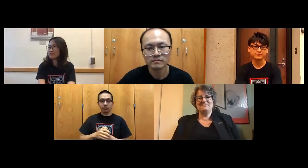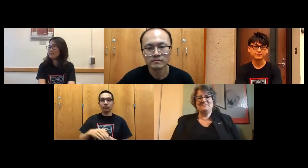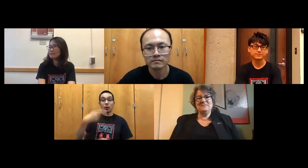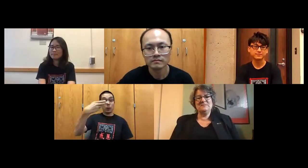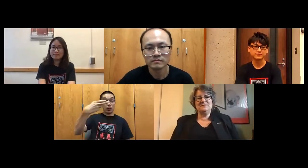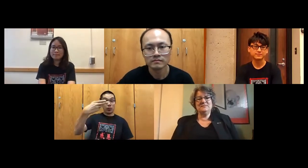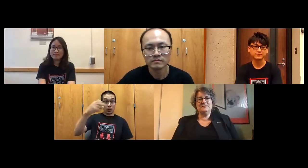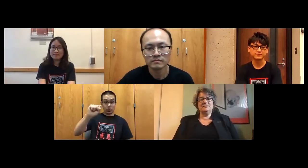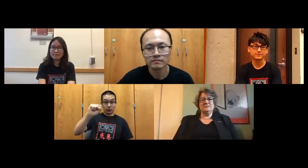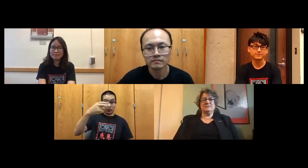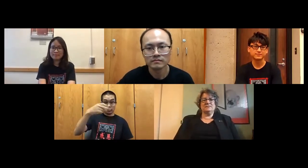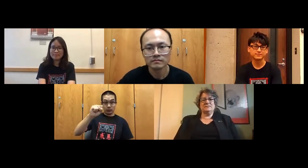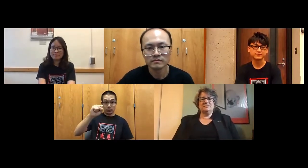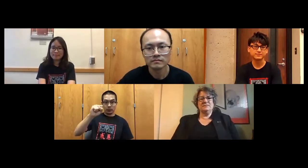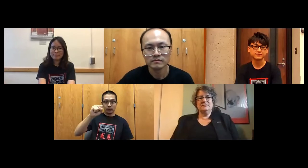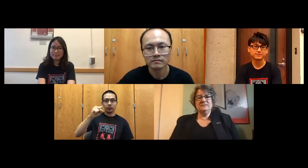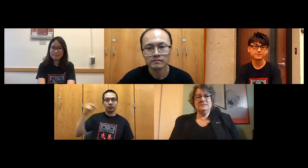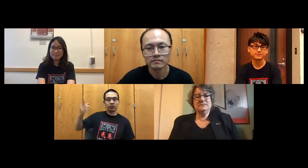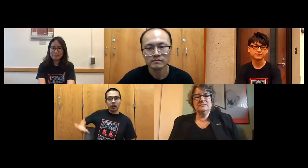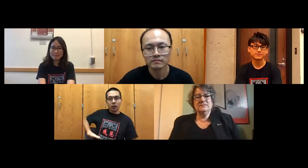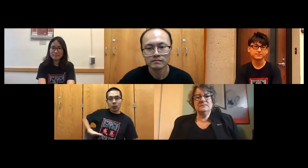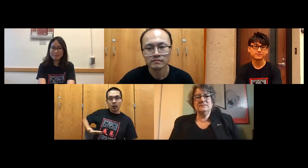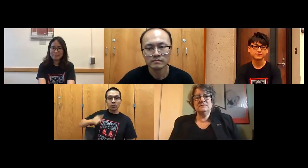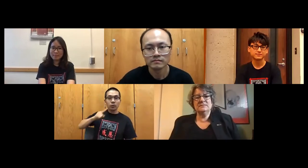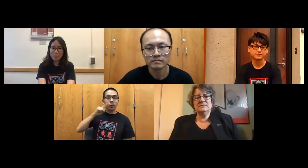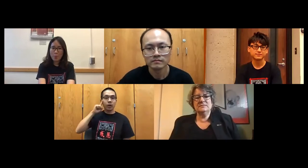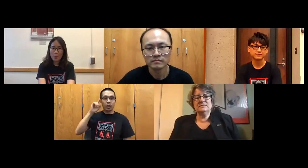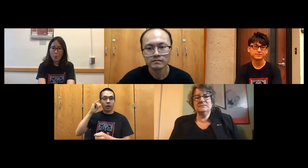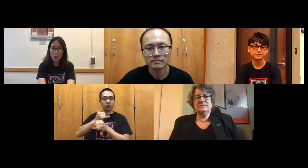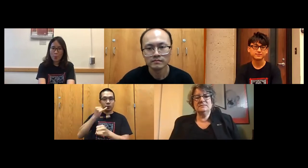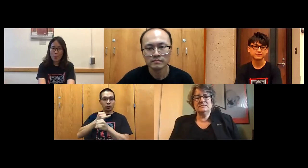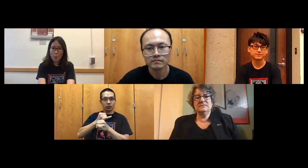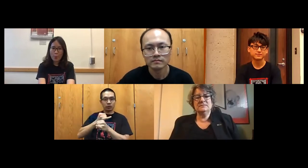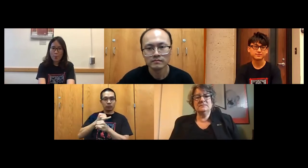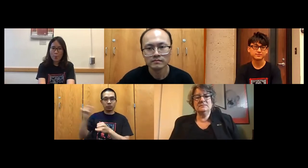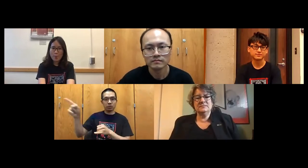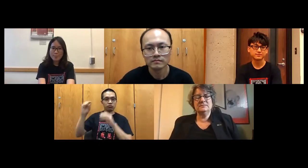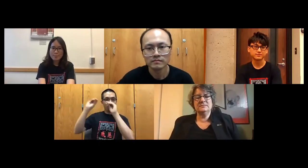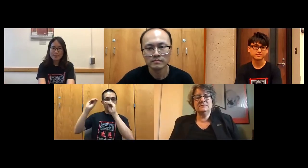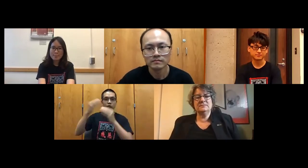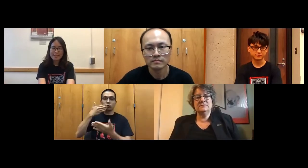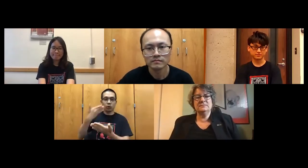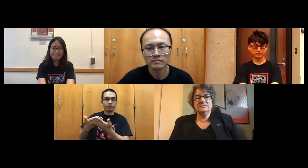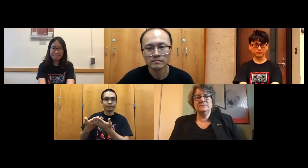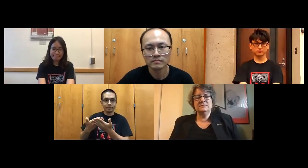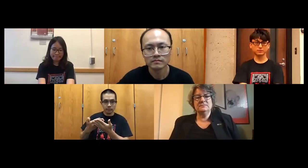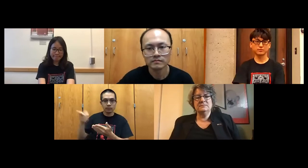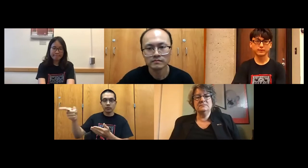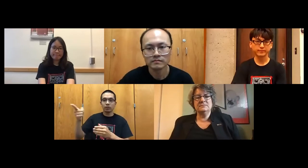person kind of went to the wayside. In high school, I went to a school for the deaf, and I was